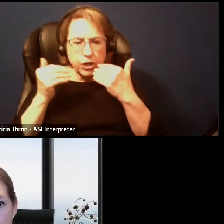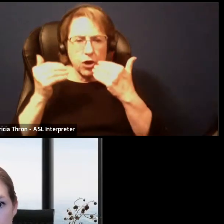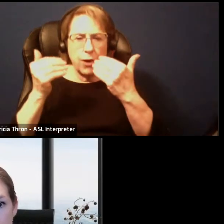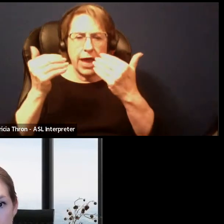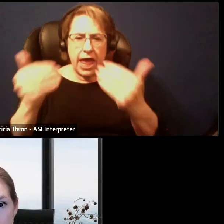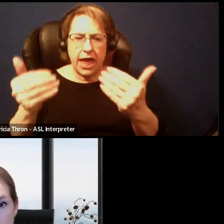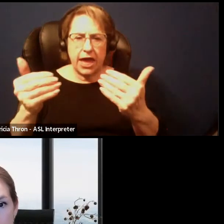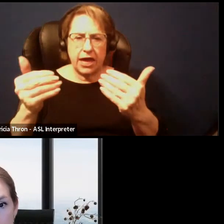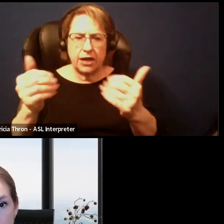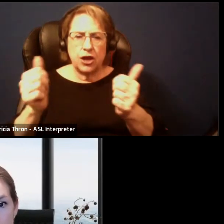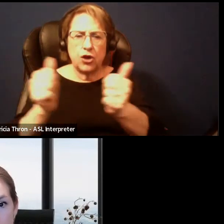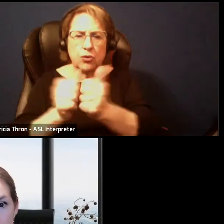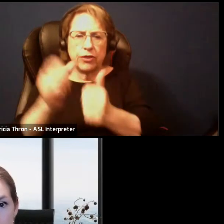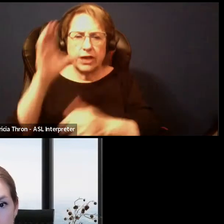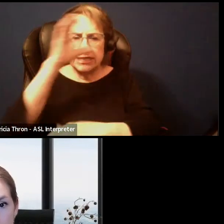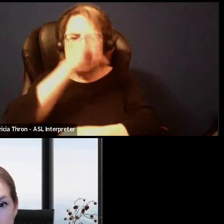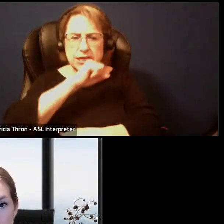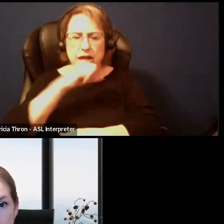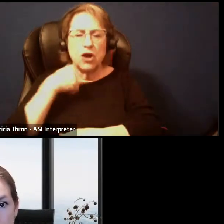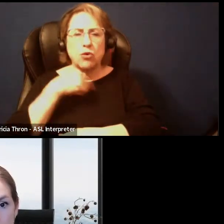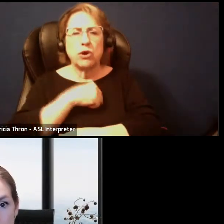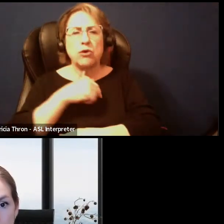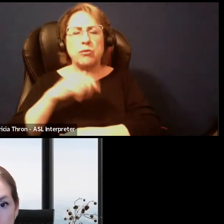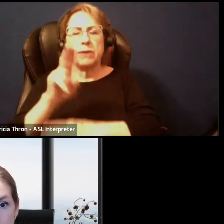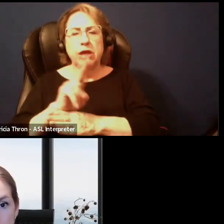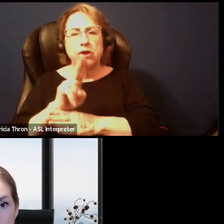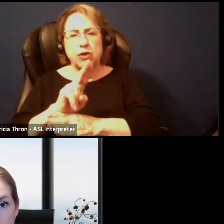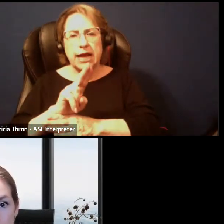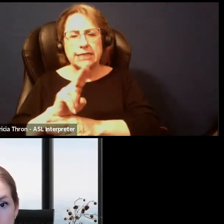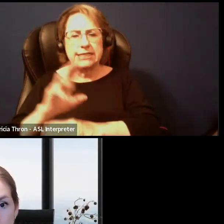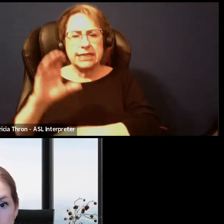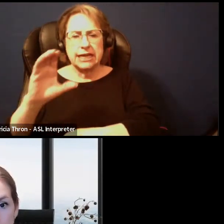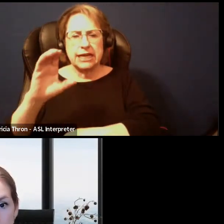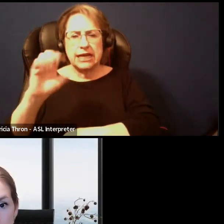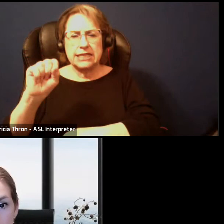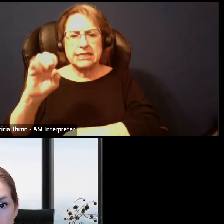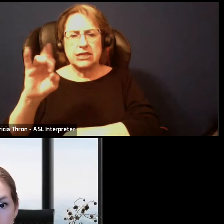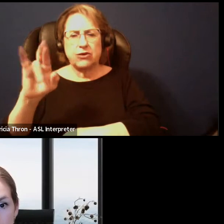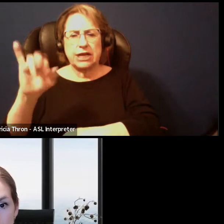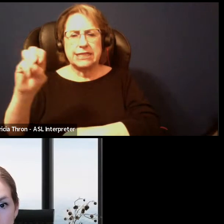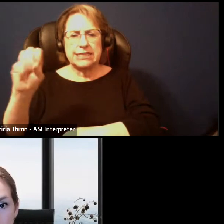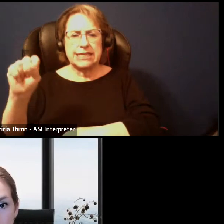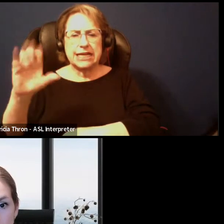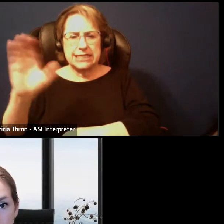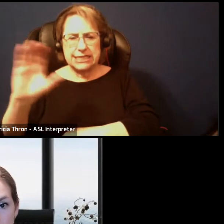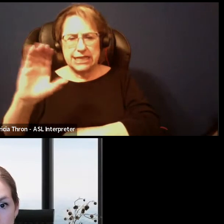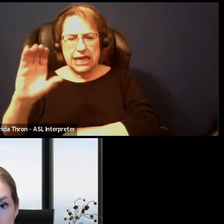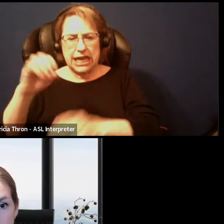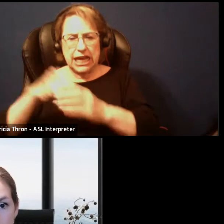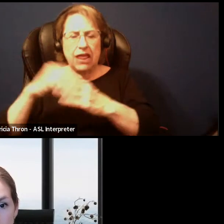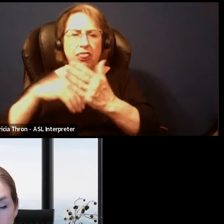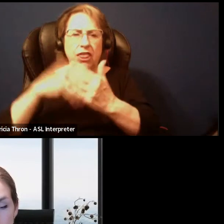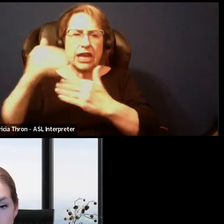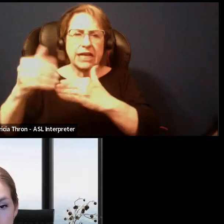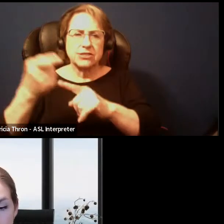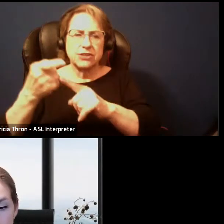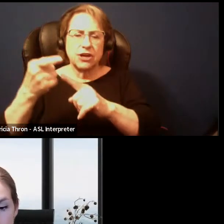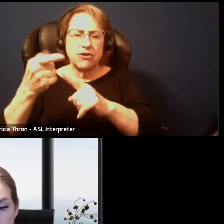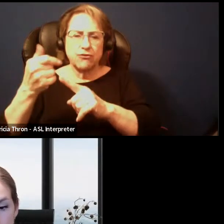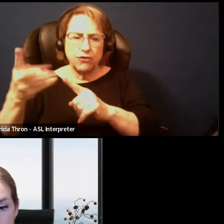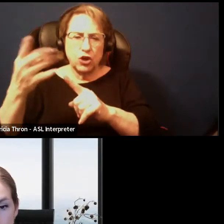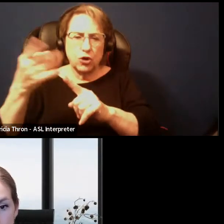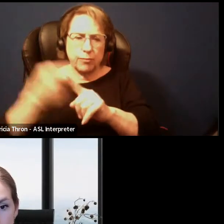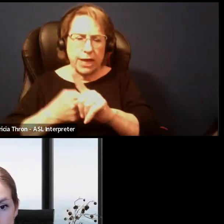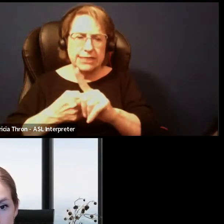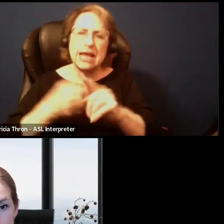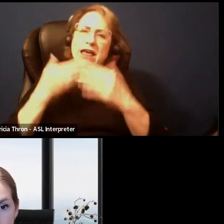be doing this Series C issuance sometime in the next few months. thank you. Thank you. Yancey,